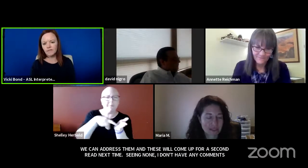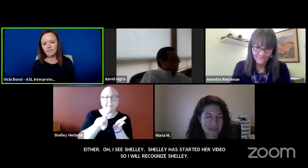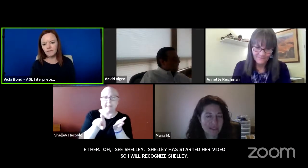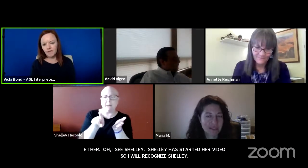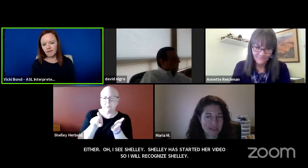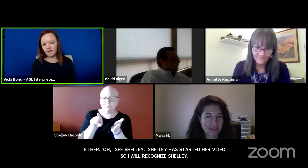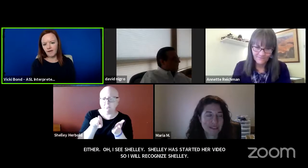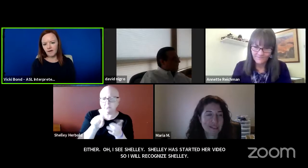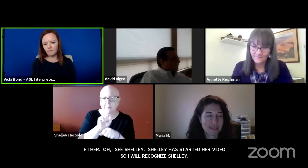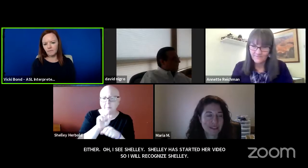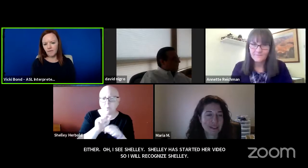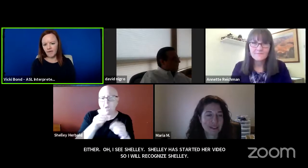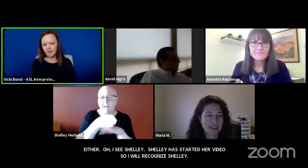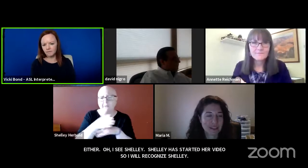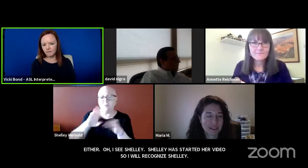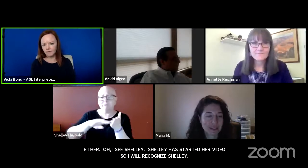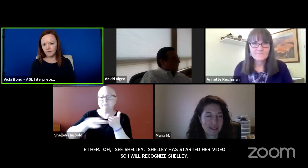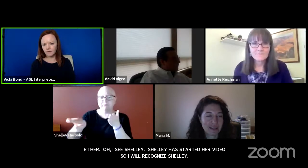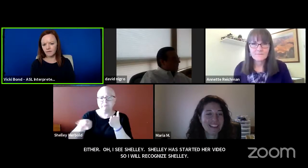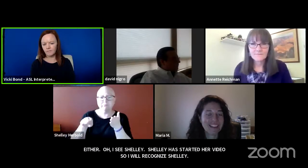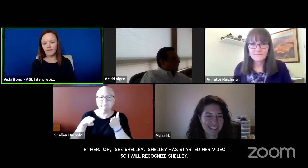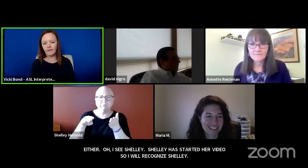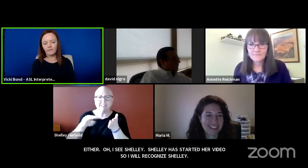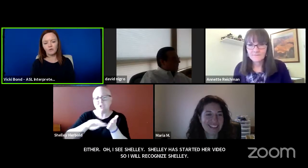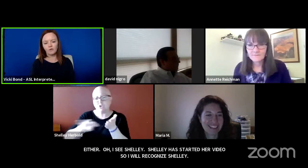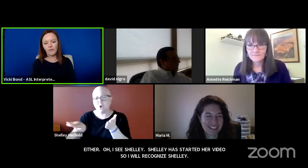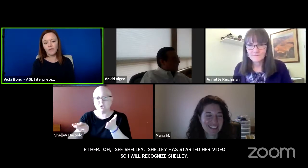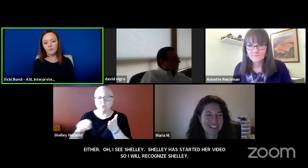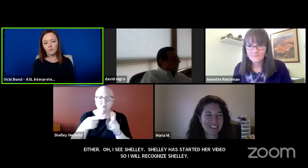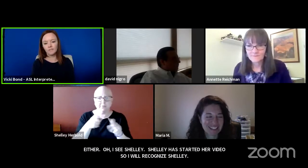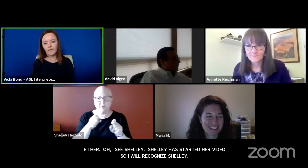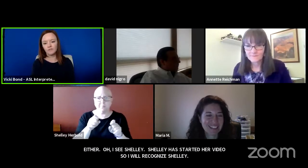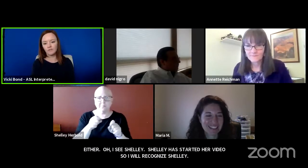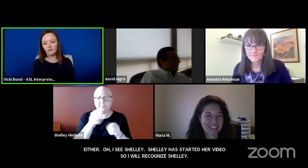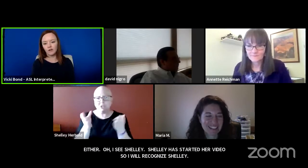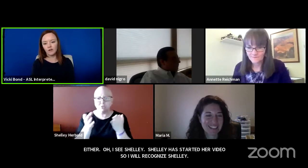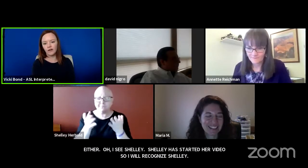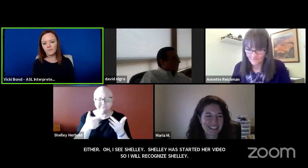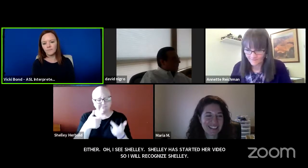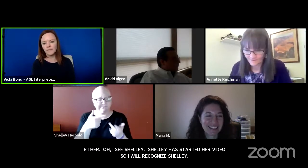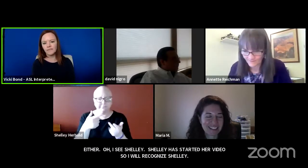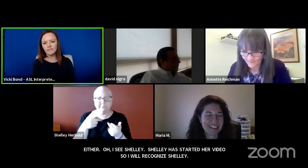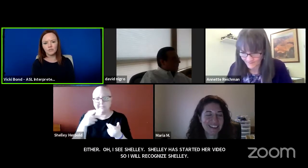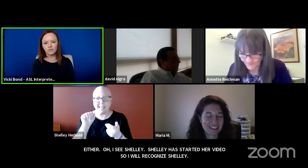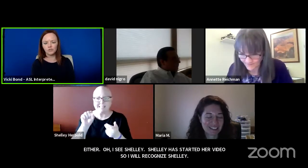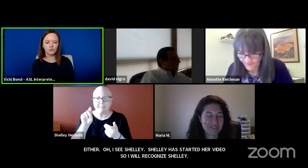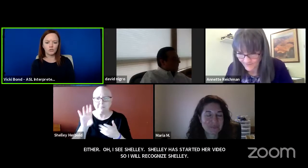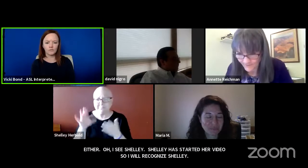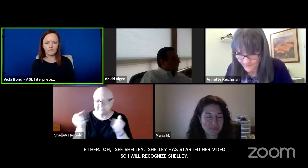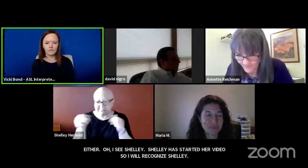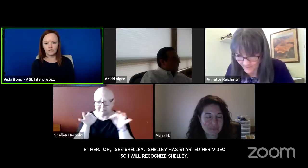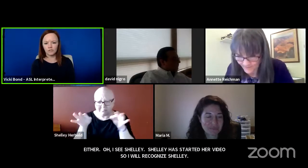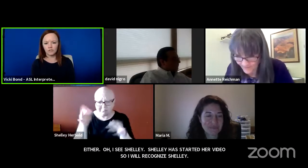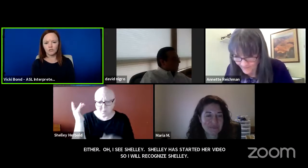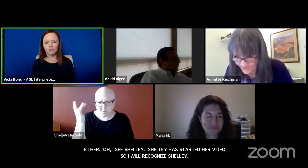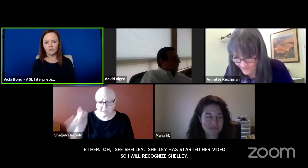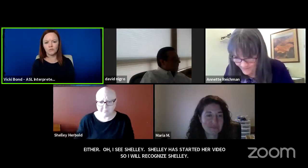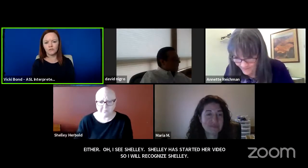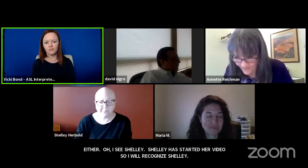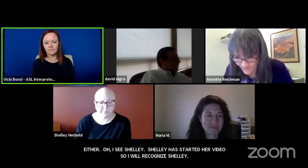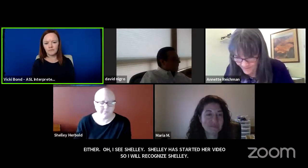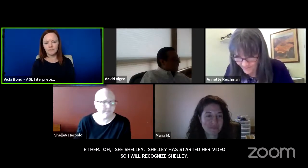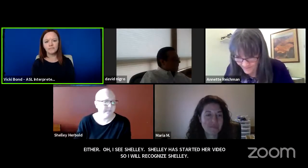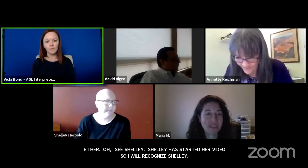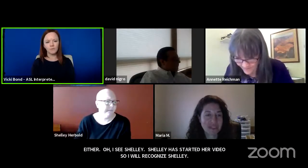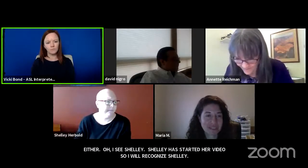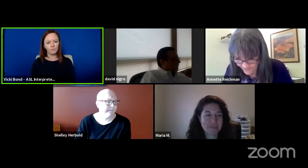a 7-day pay as far as paying employees after their services are discharged or